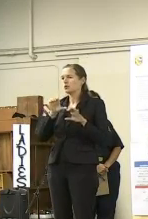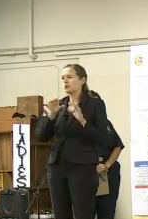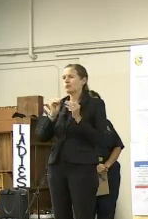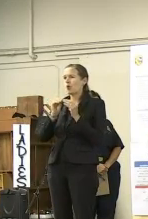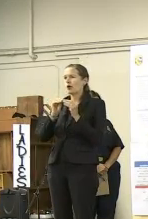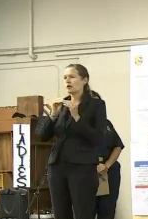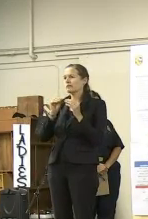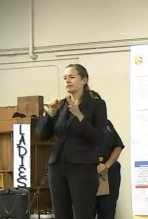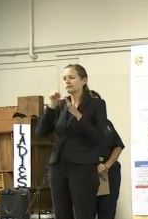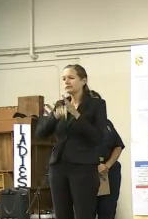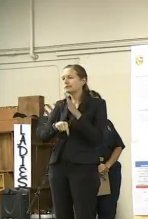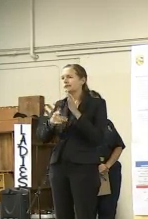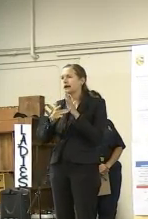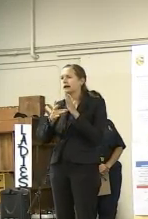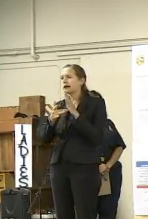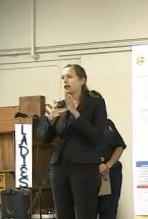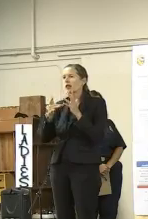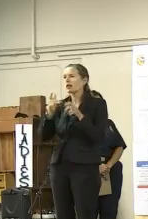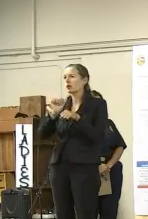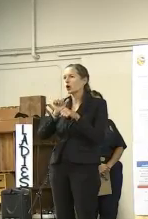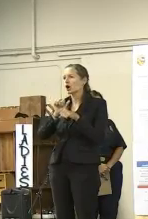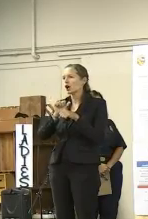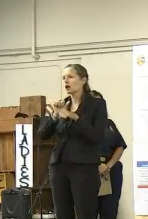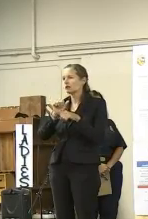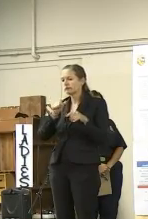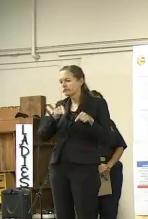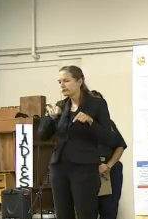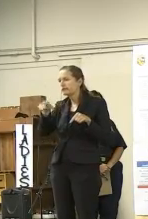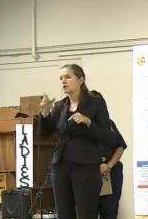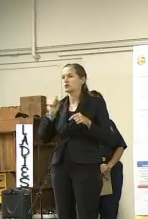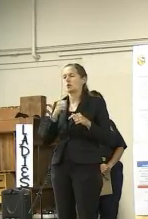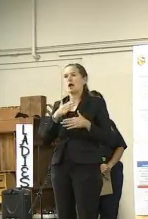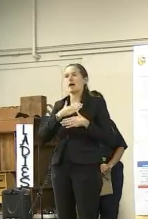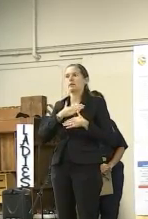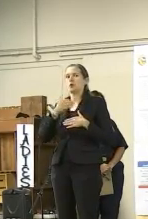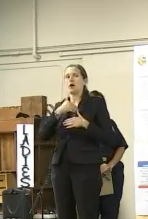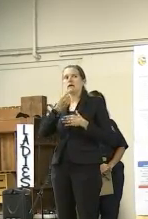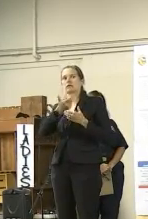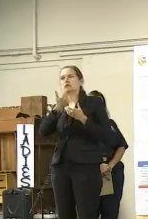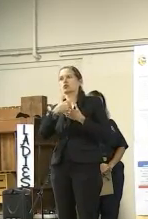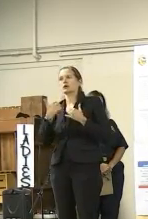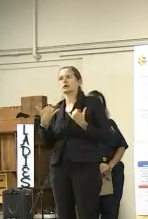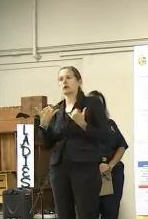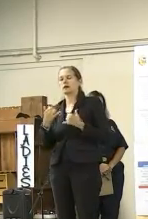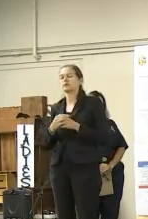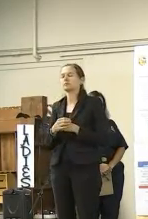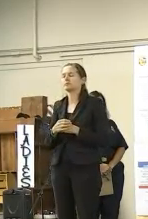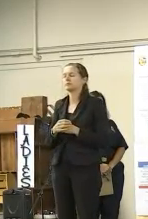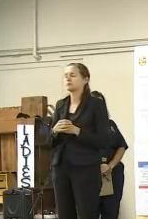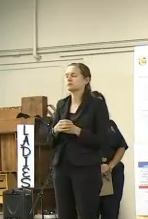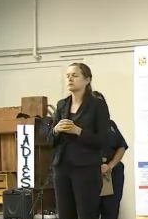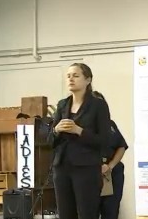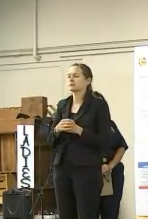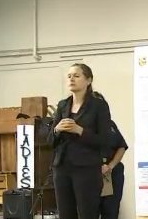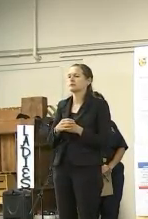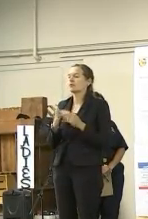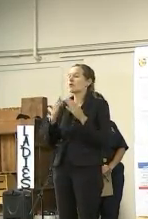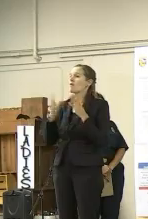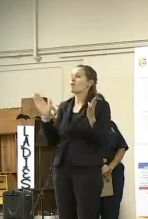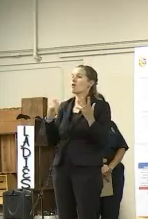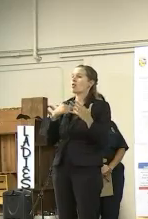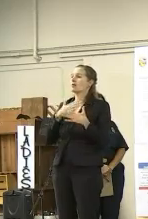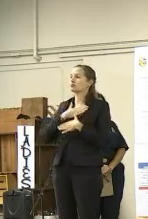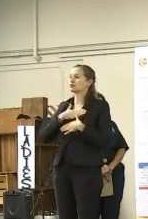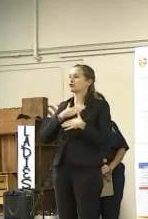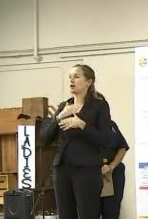technical fire lines that need to be put in. So we're happy to have those crews coming in today. Overall, I appreciate everybody turning in. It's